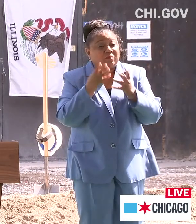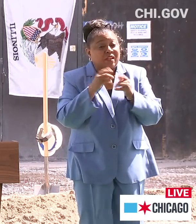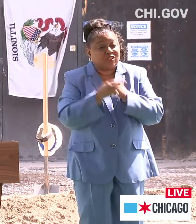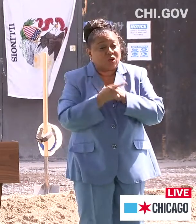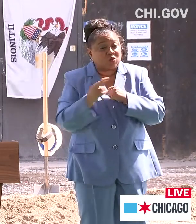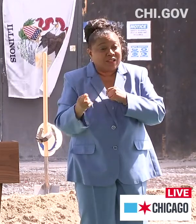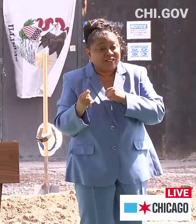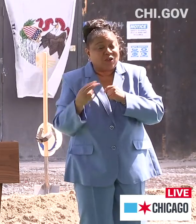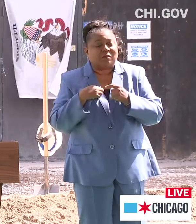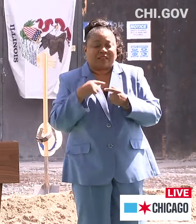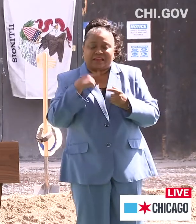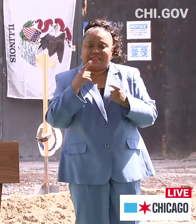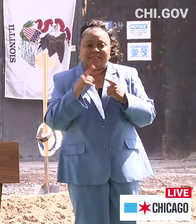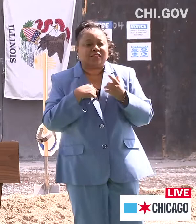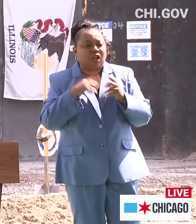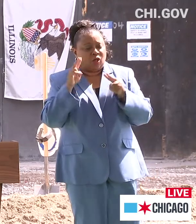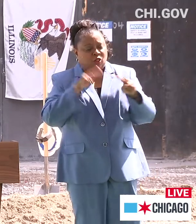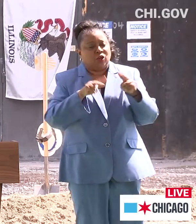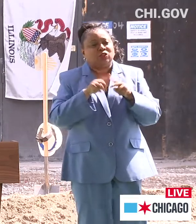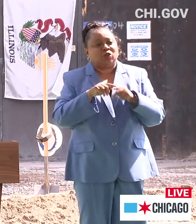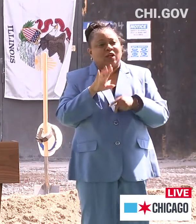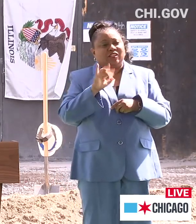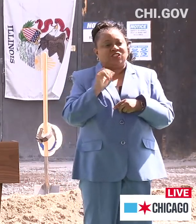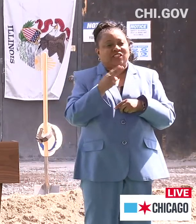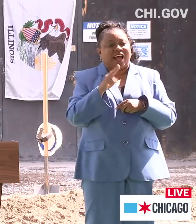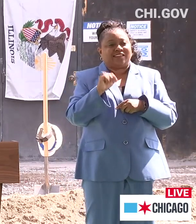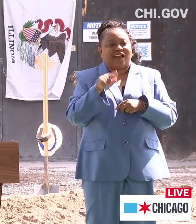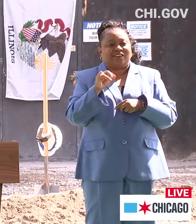and resources, please look to